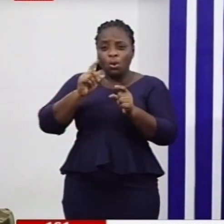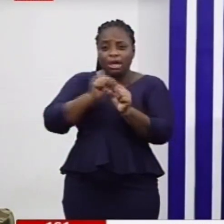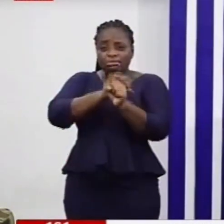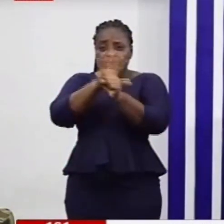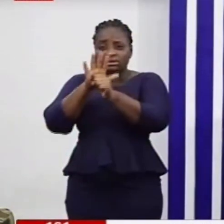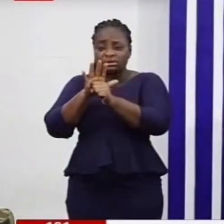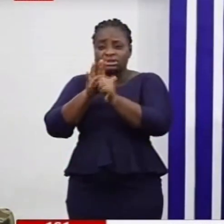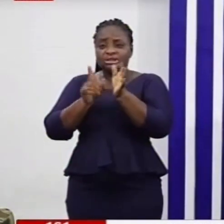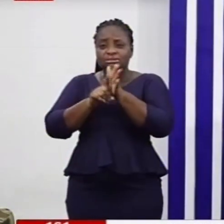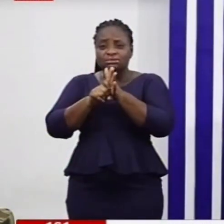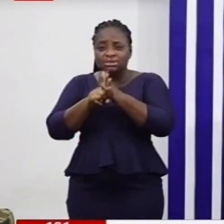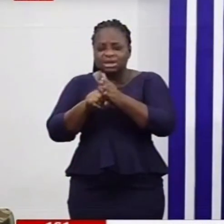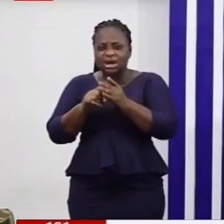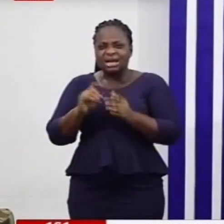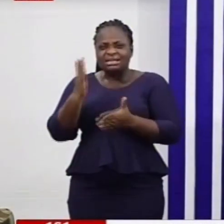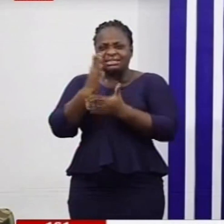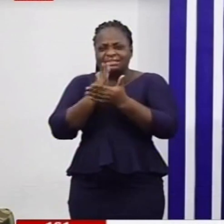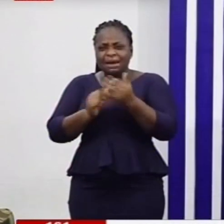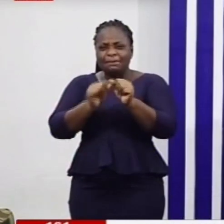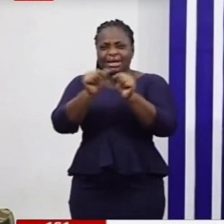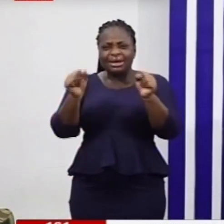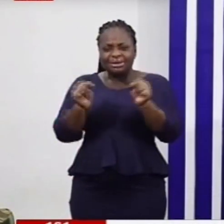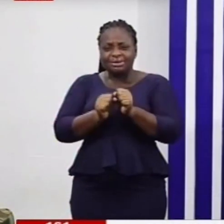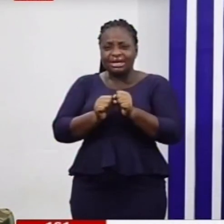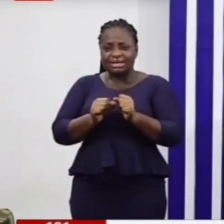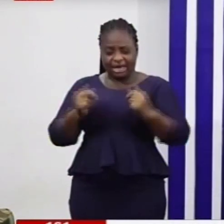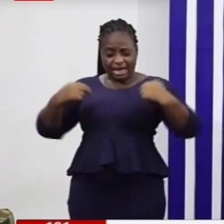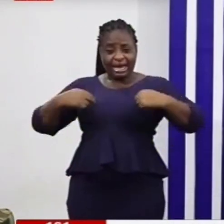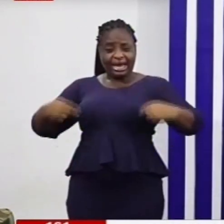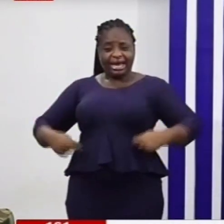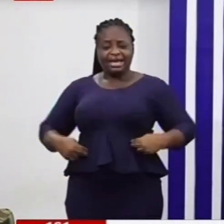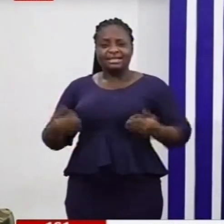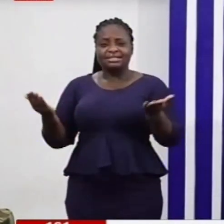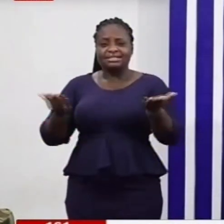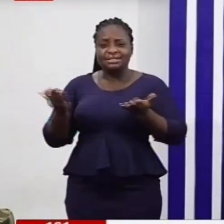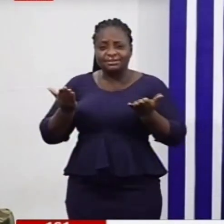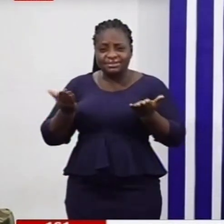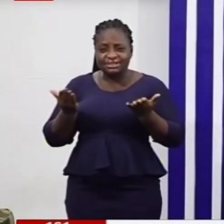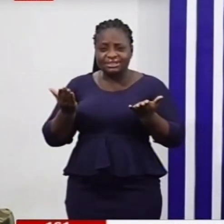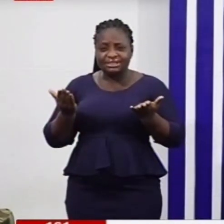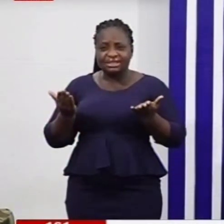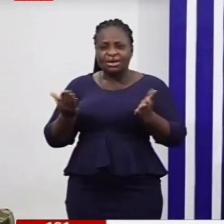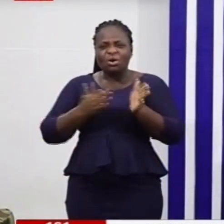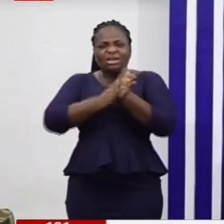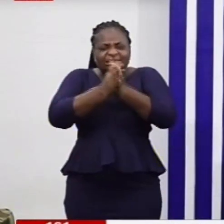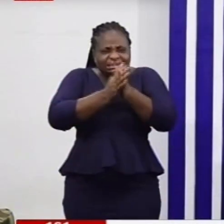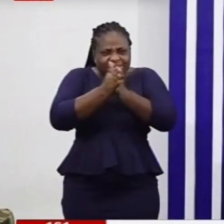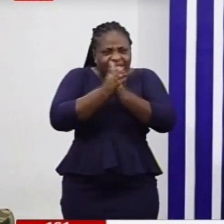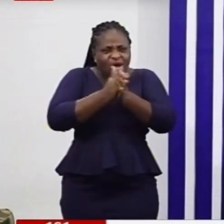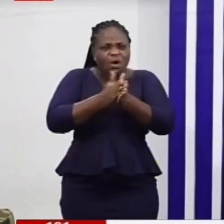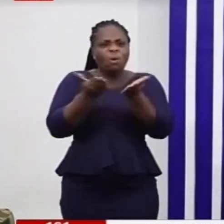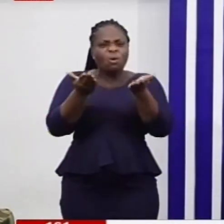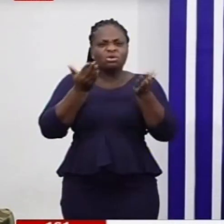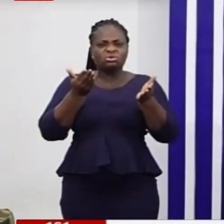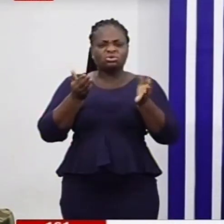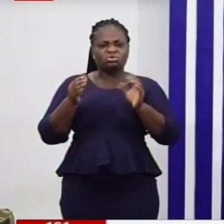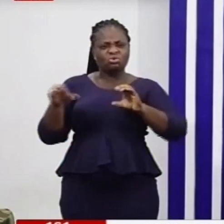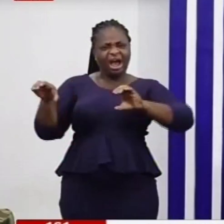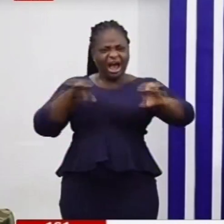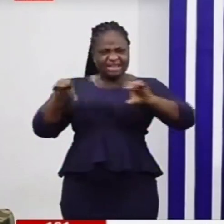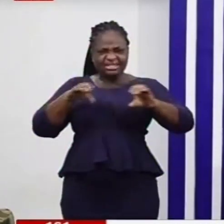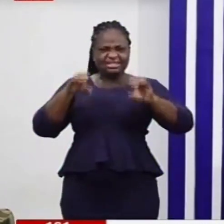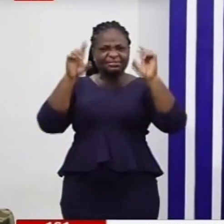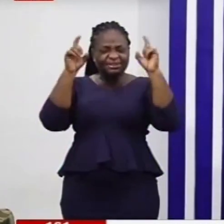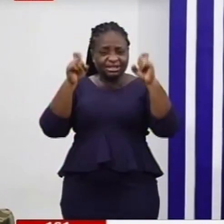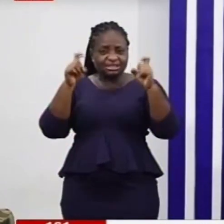there are some neighborhoods in which the Ghana Health Service and the surveillance team desires to do some more active surveillance.